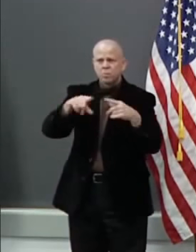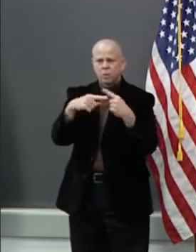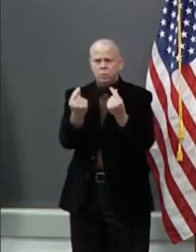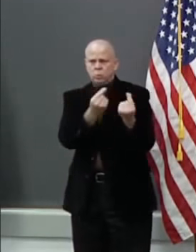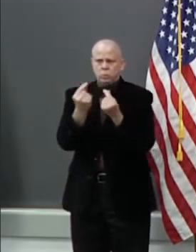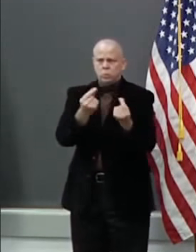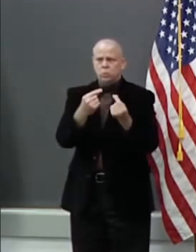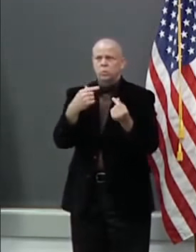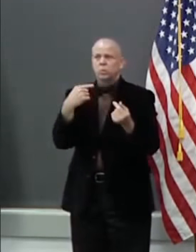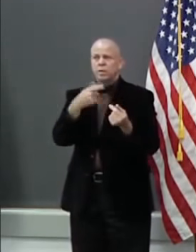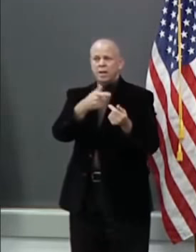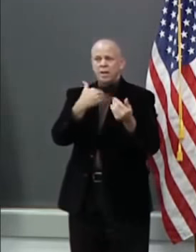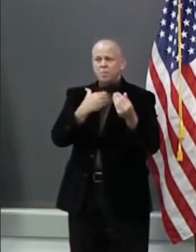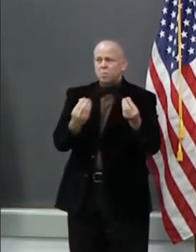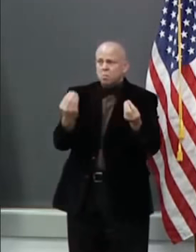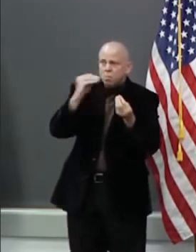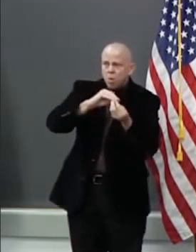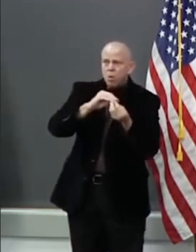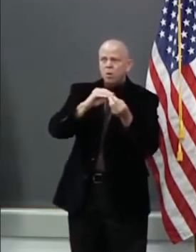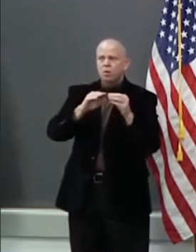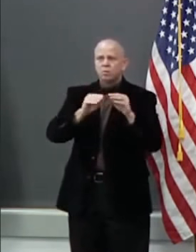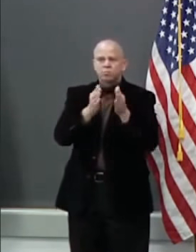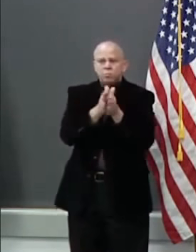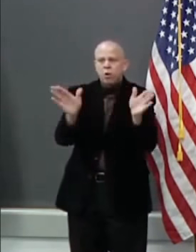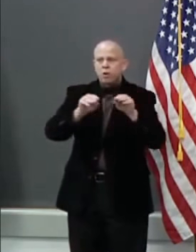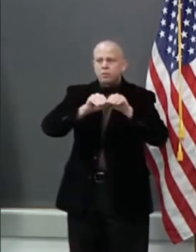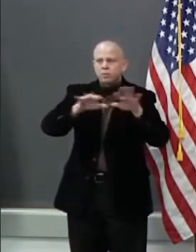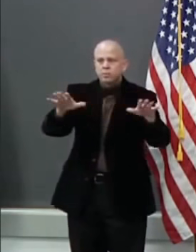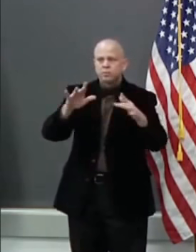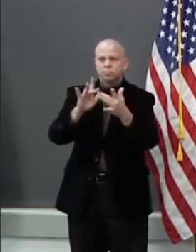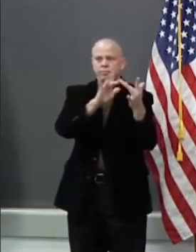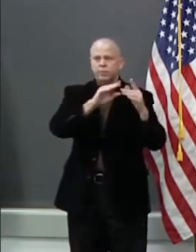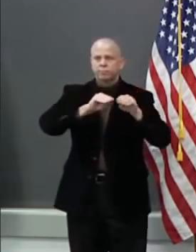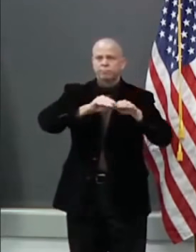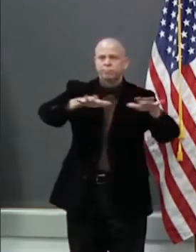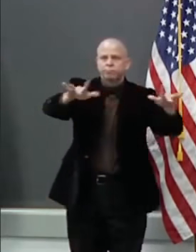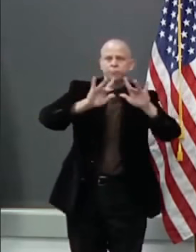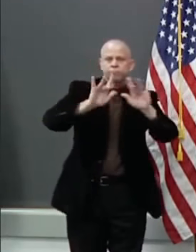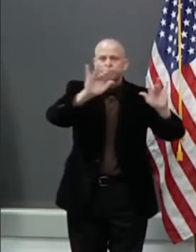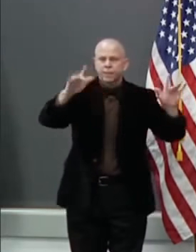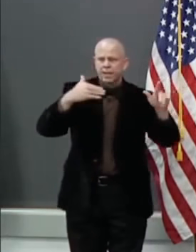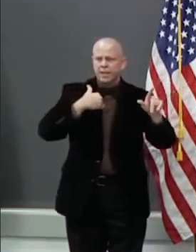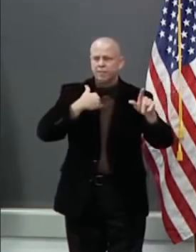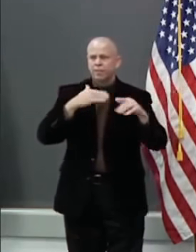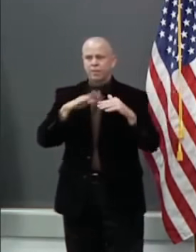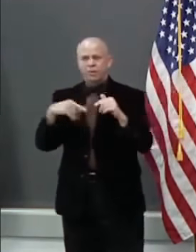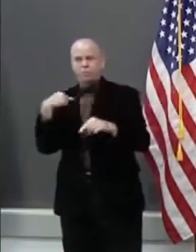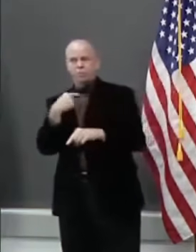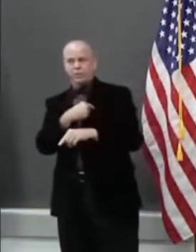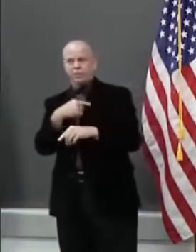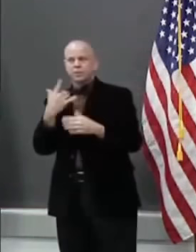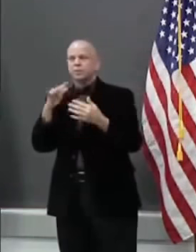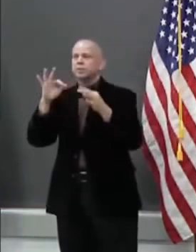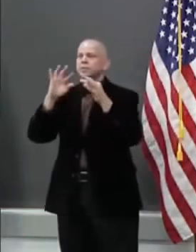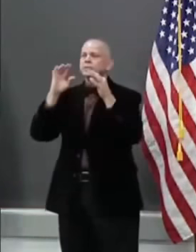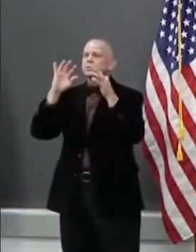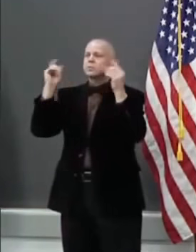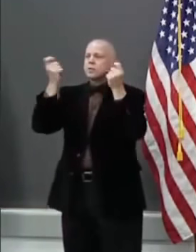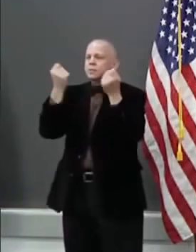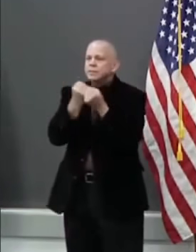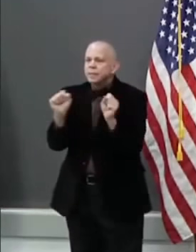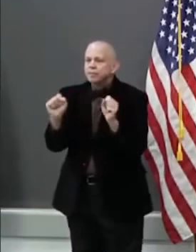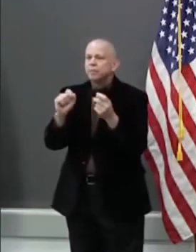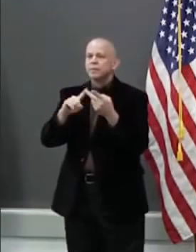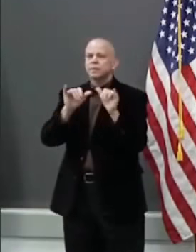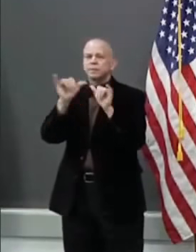do here in public health. Messages about how to celebrate safely for the game, staying home, considering not going to a bar